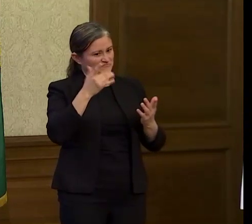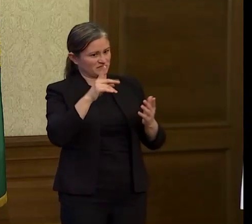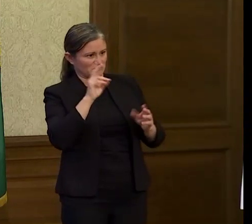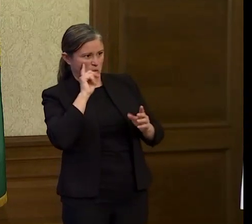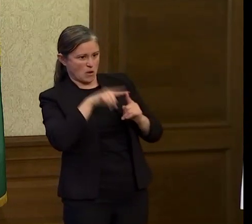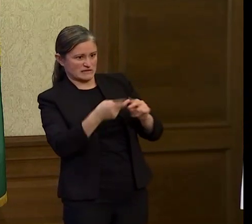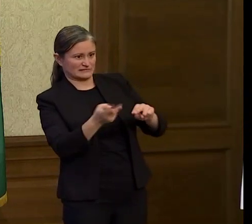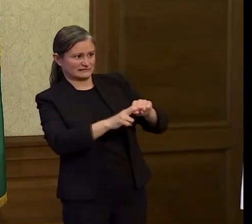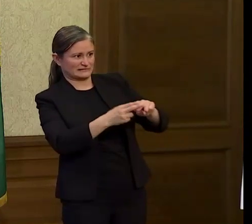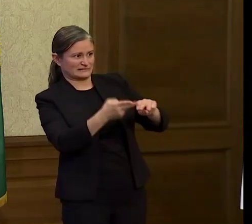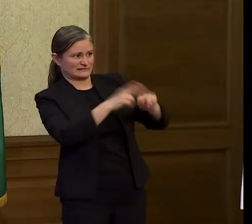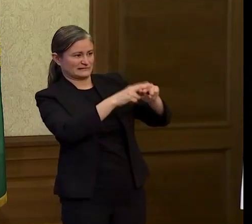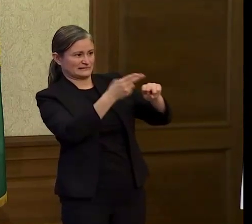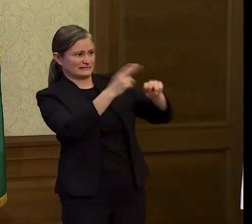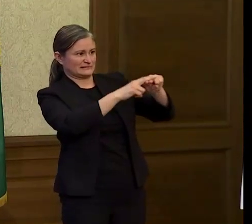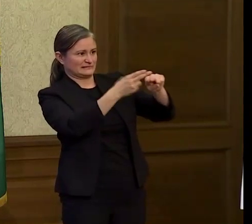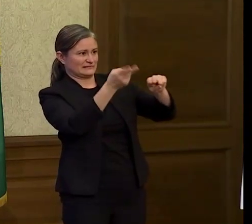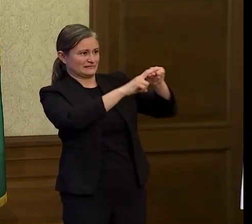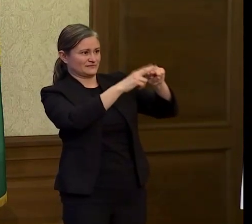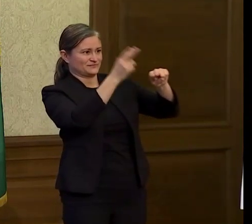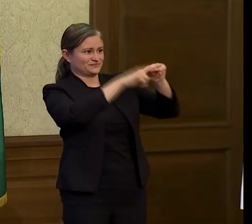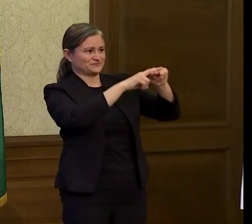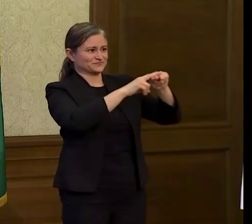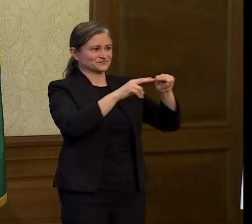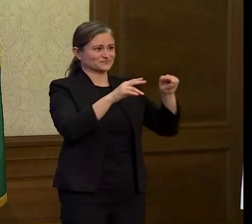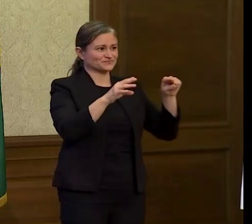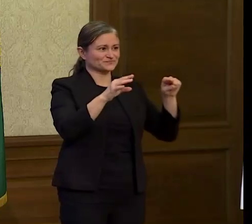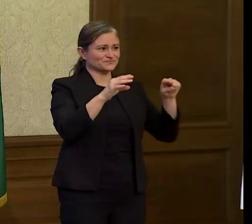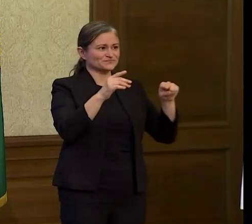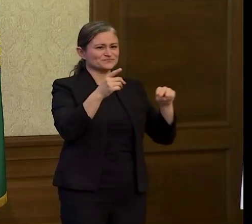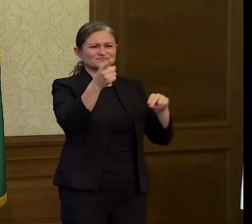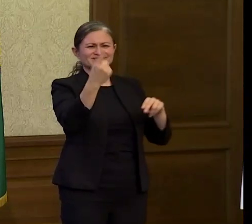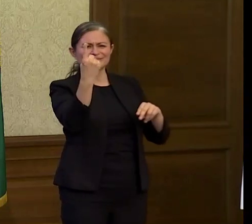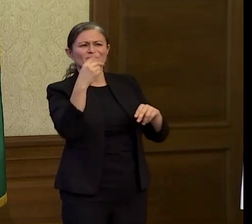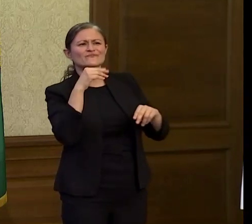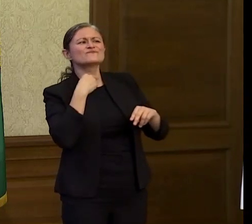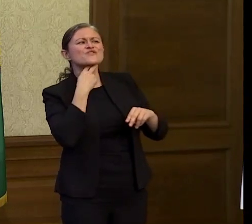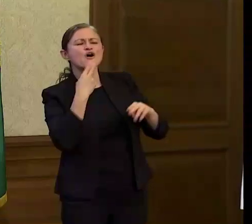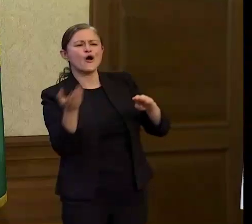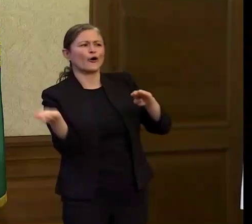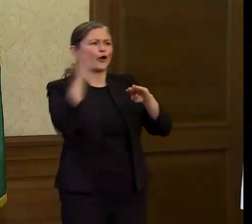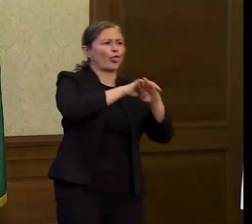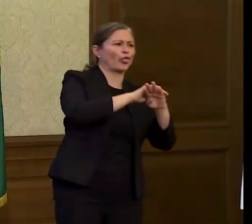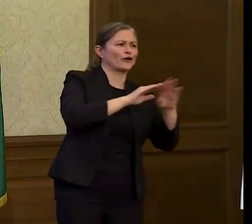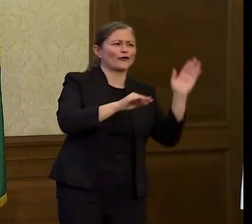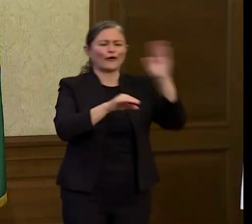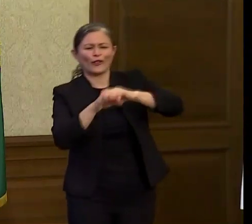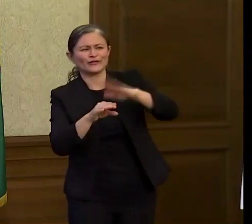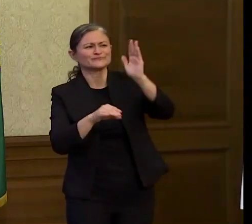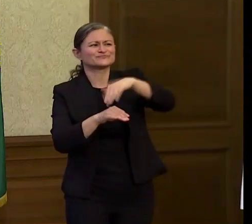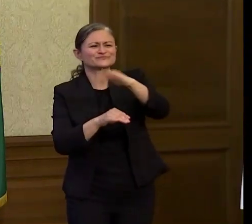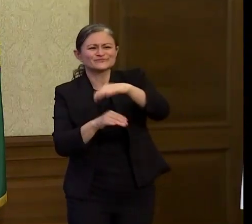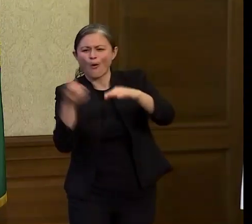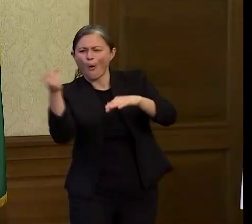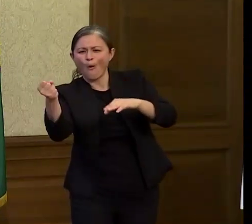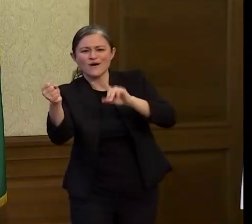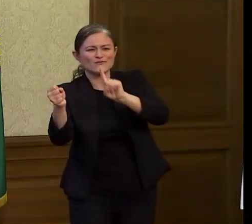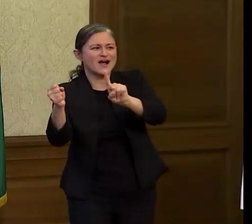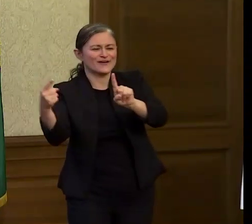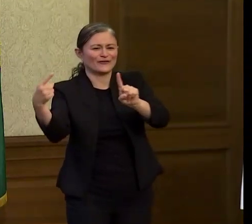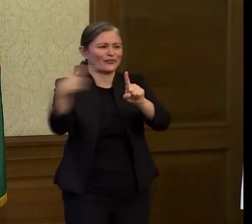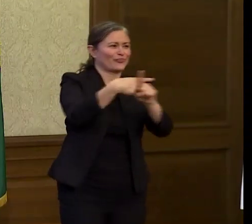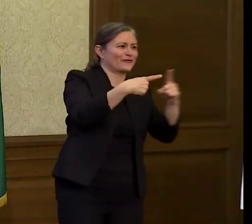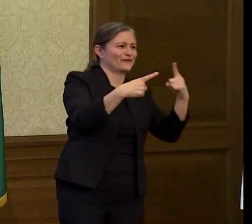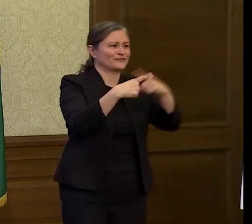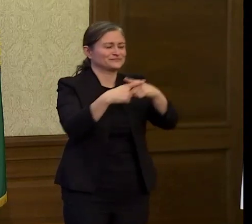Yeah. Okay, hold on, Drew. Drew, excuse me. Drew, we'll be back to you in a few minutes. And I think our best estimates